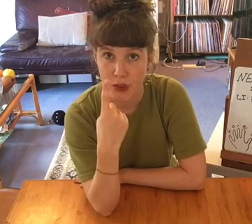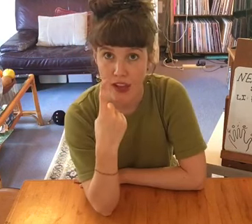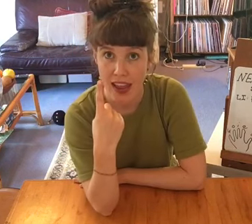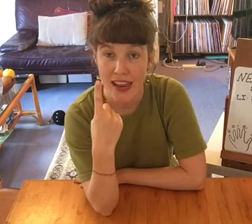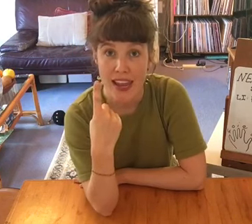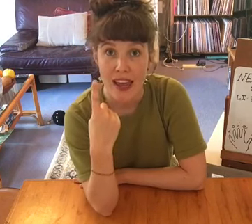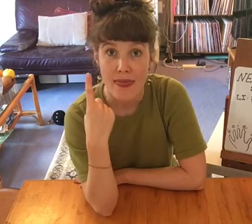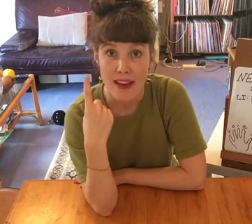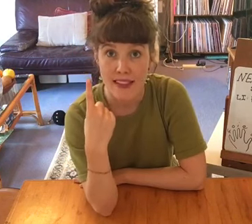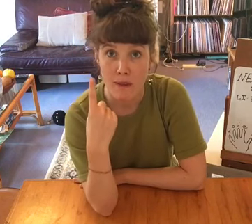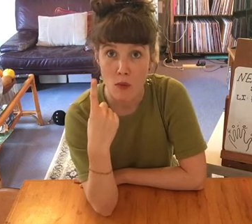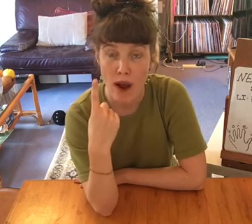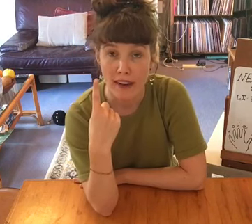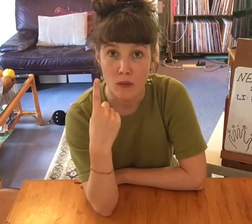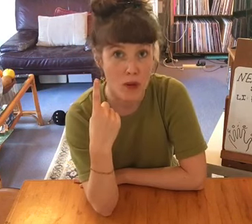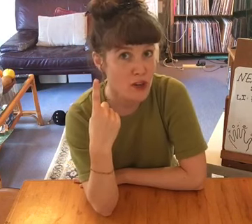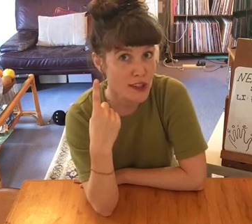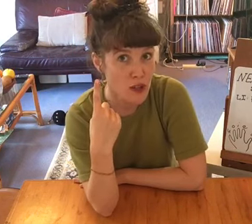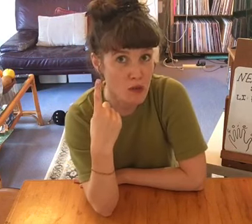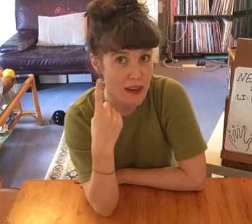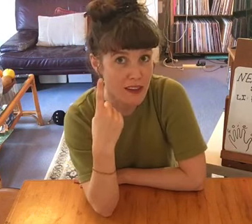Okay, that's the number 1. What do you think 2 will be?